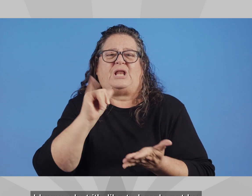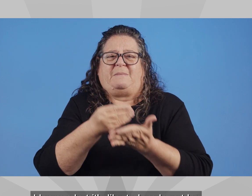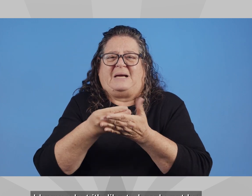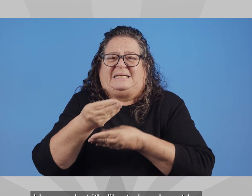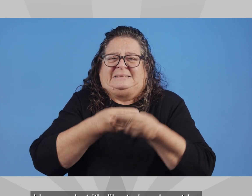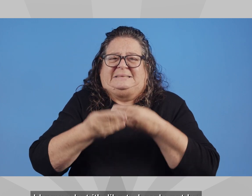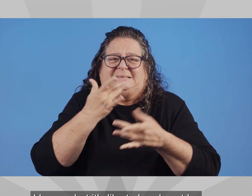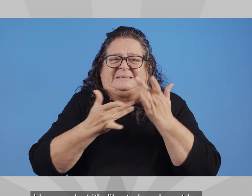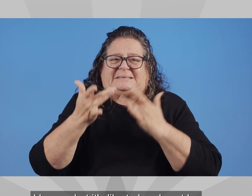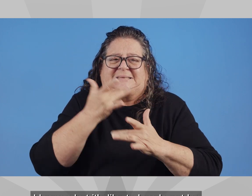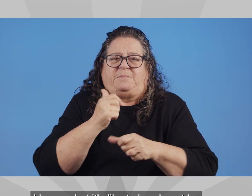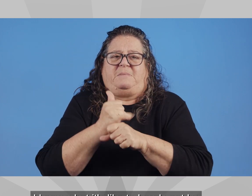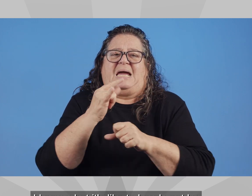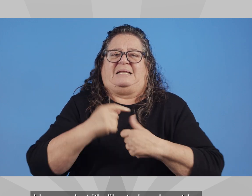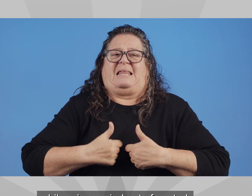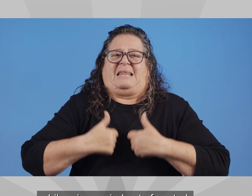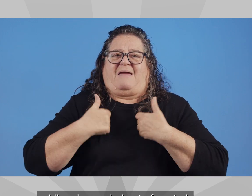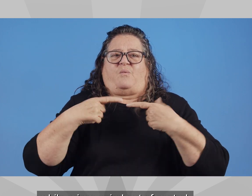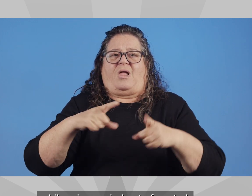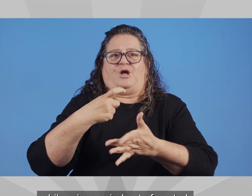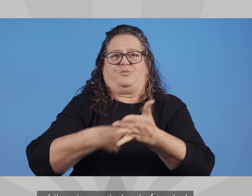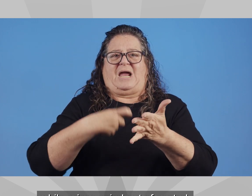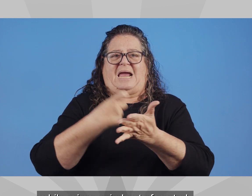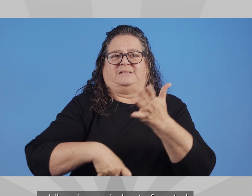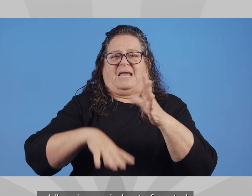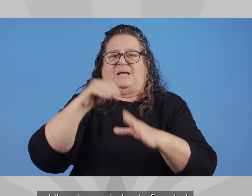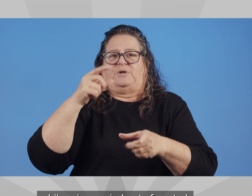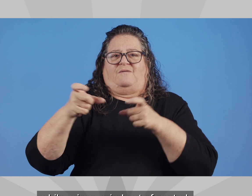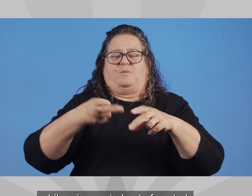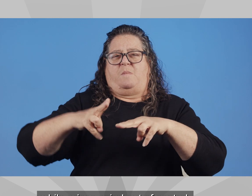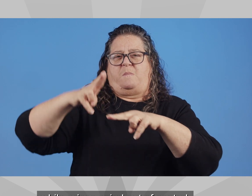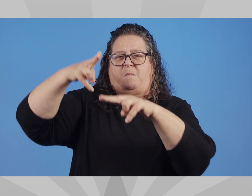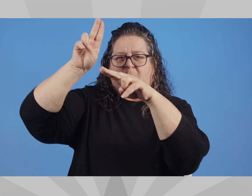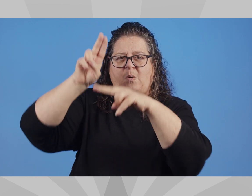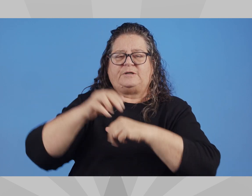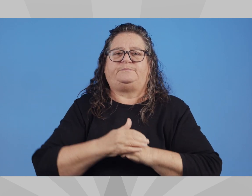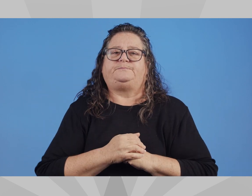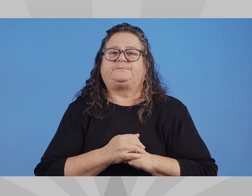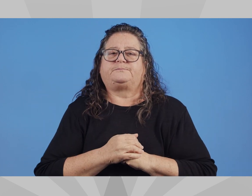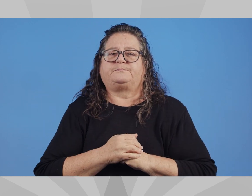I know what it's like to barely get by while prices spiral out of control.